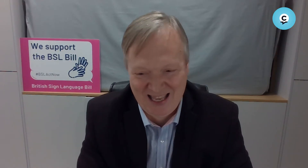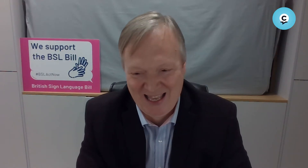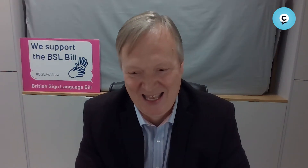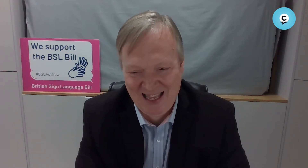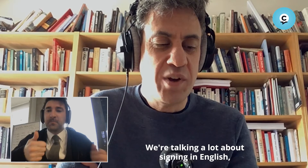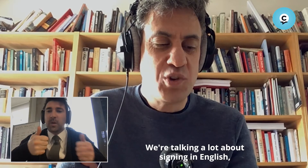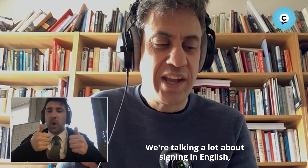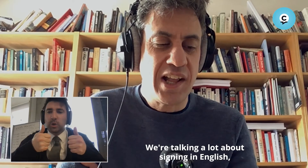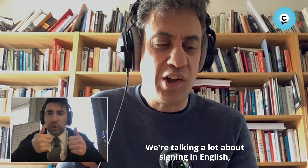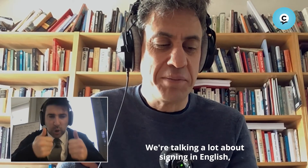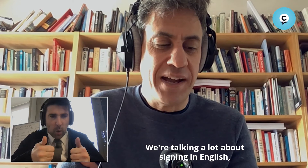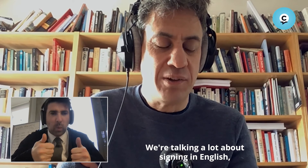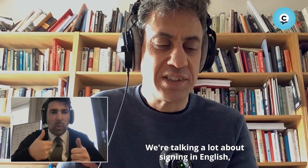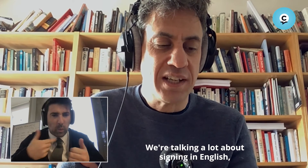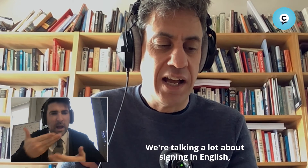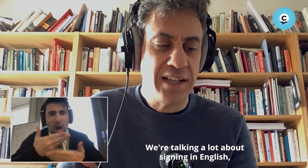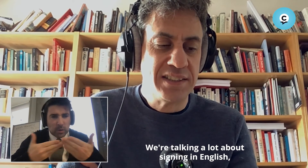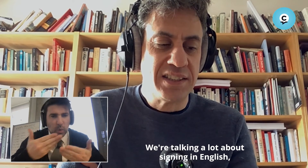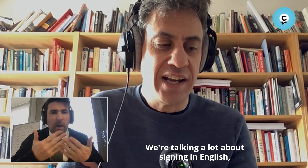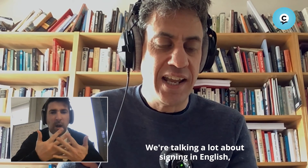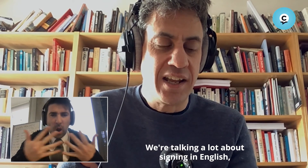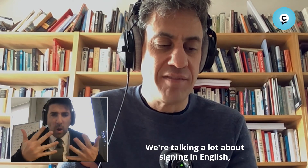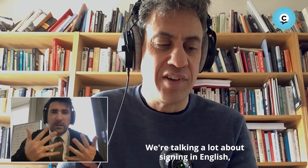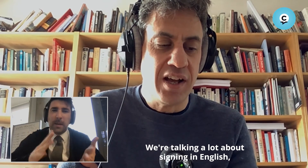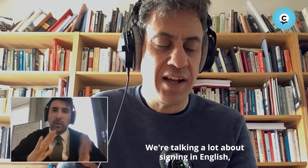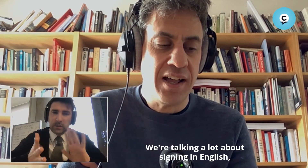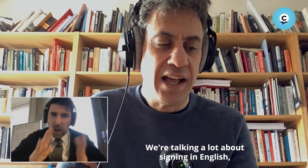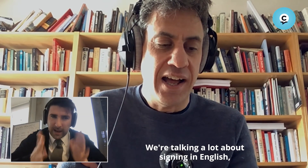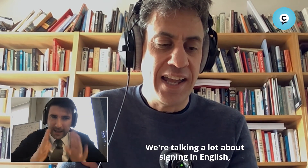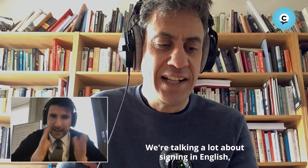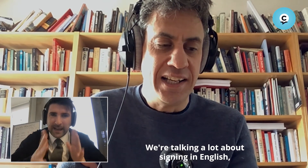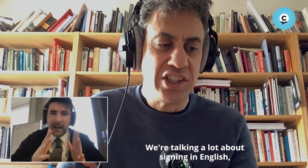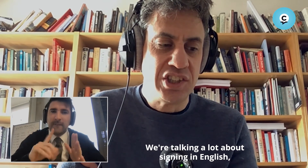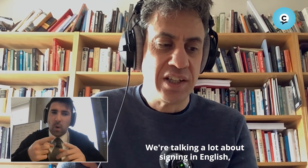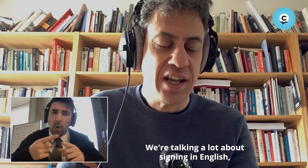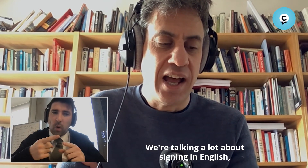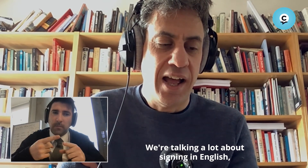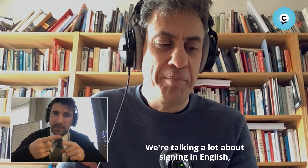Yeah. We're talking a lot about signing for English.